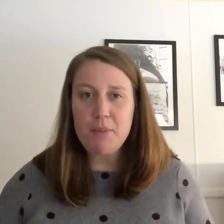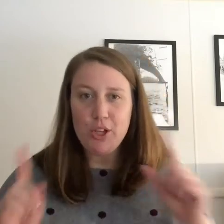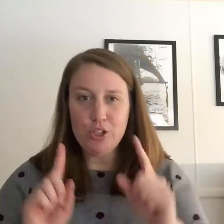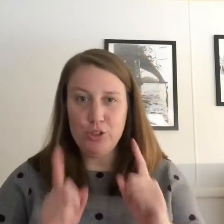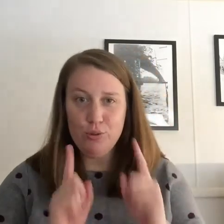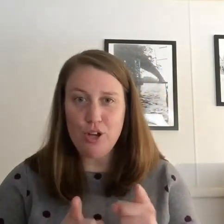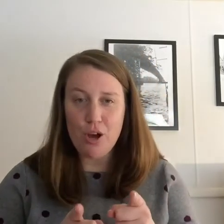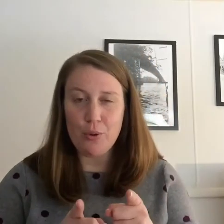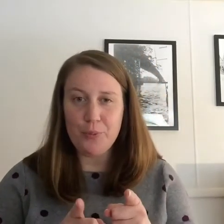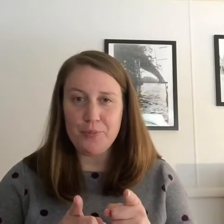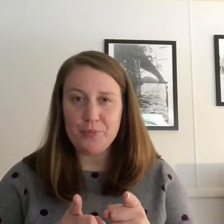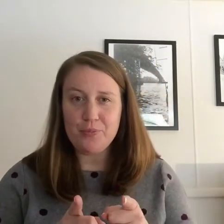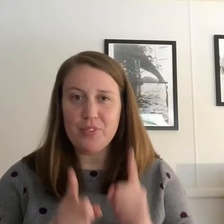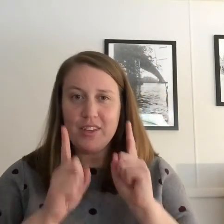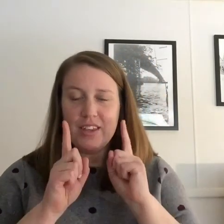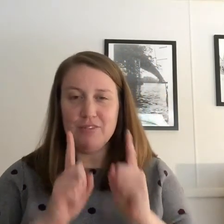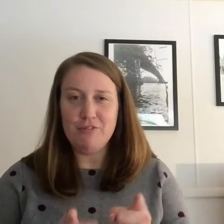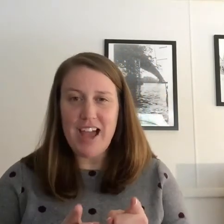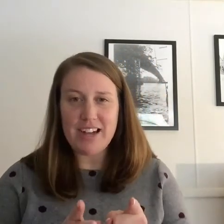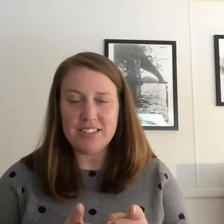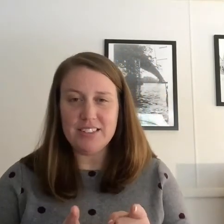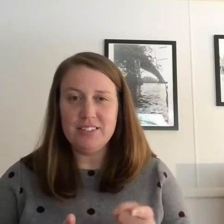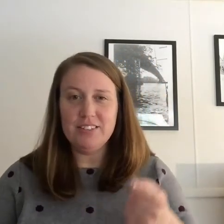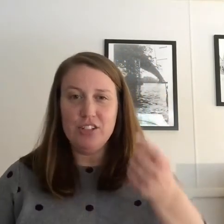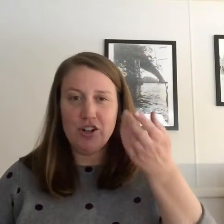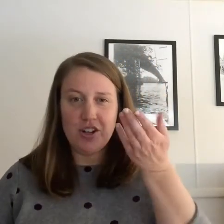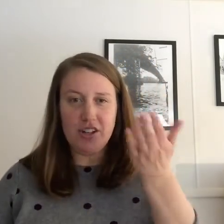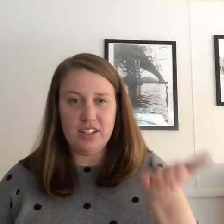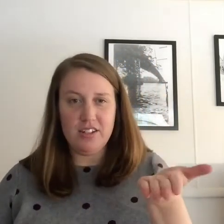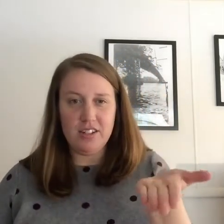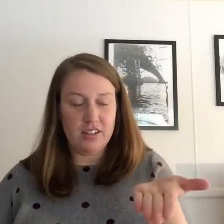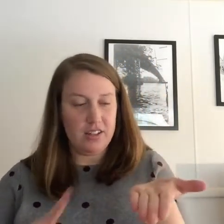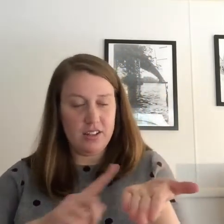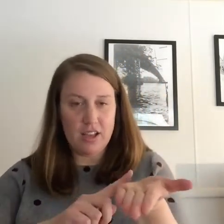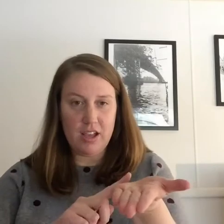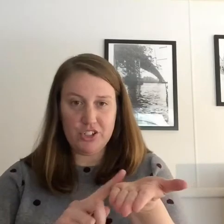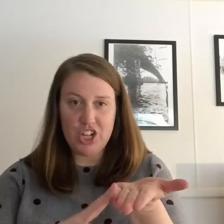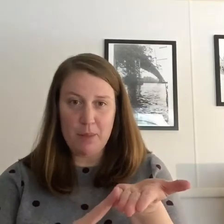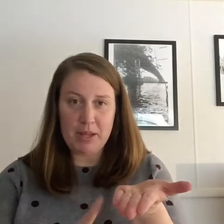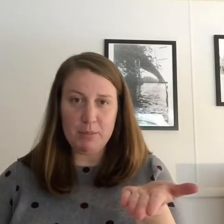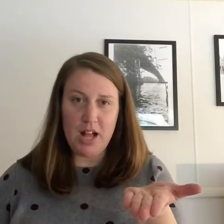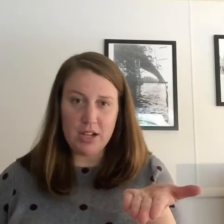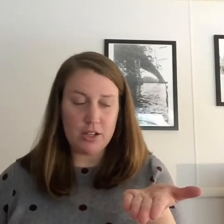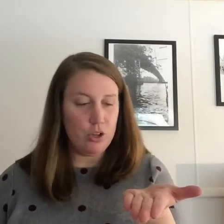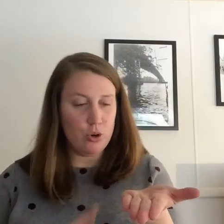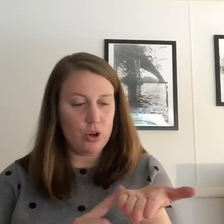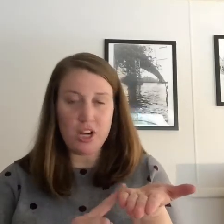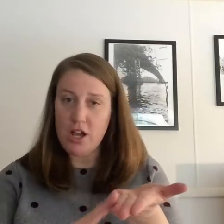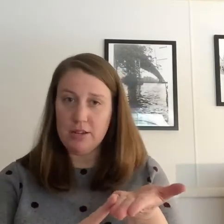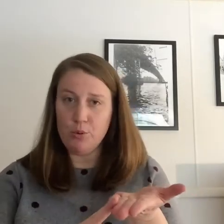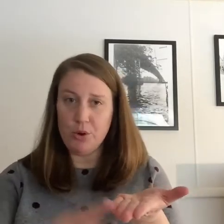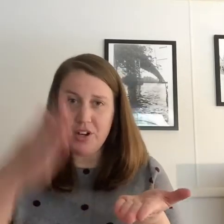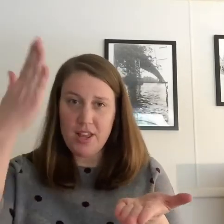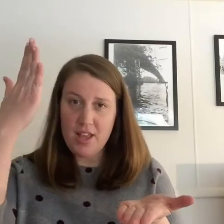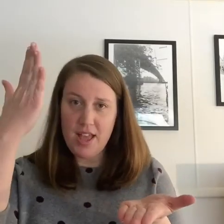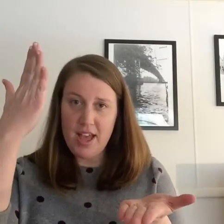you know. In fact, you're going to need a chopping block or a cutting board and